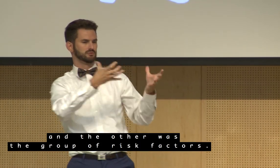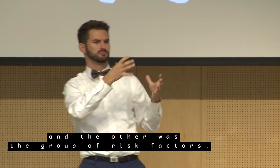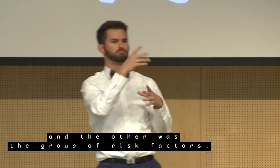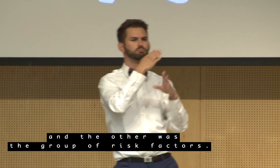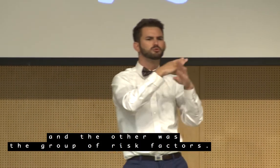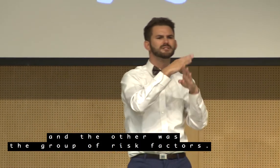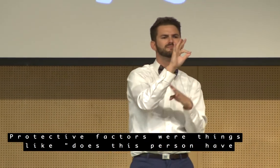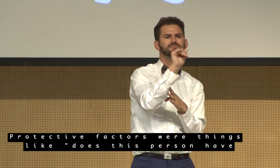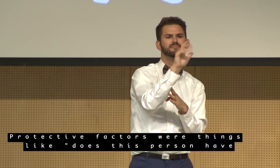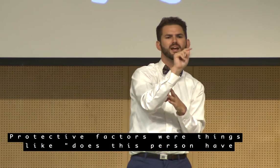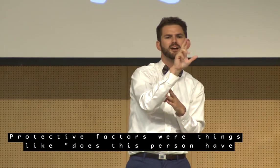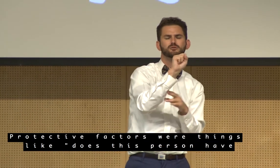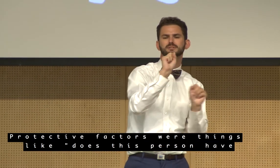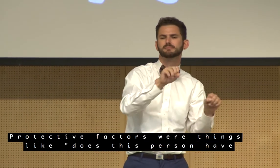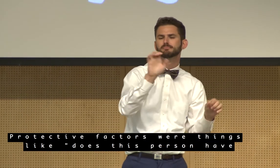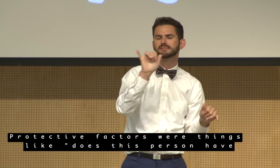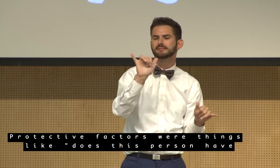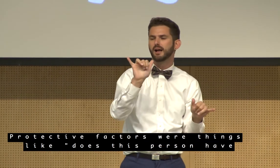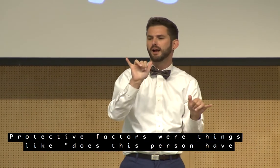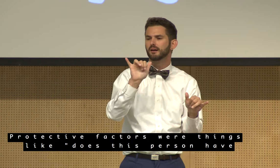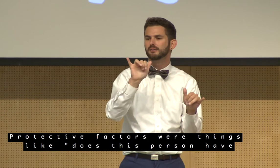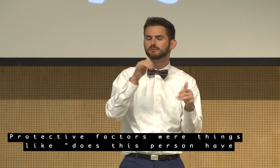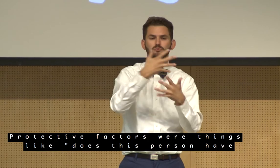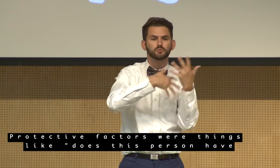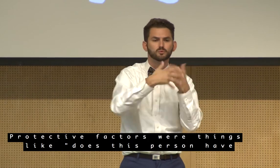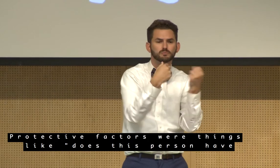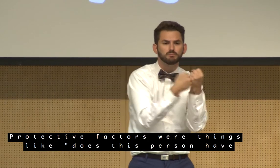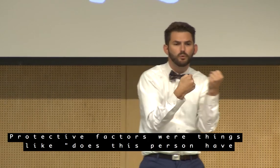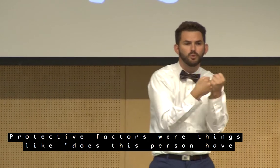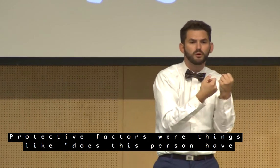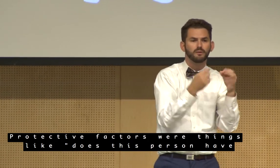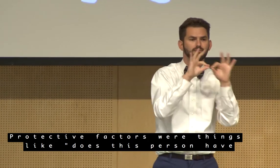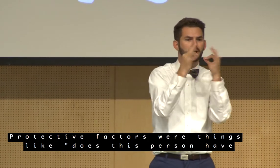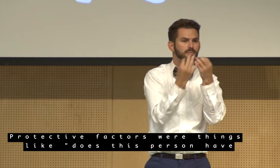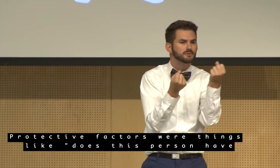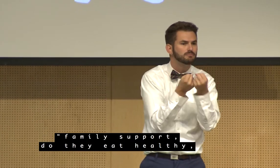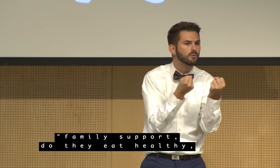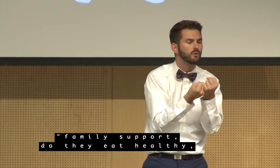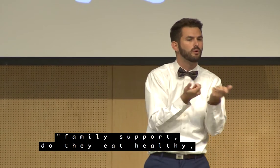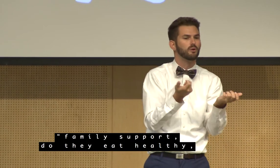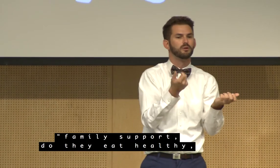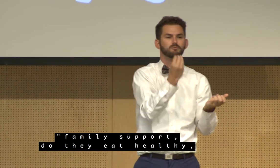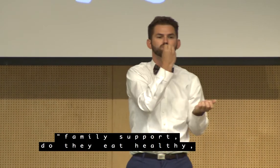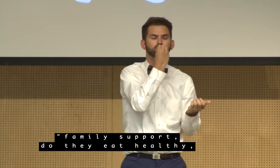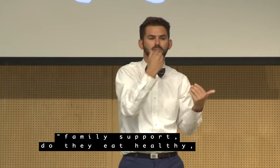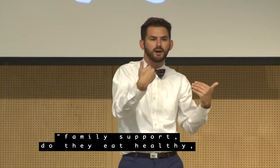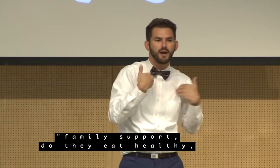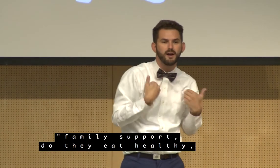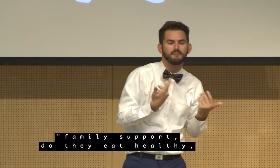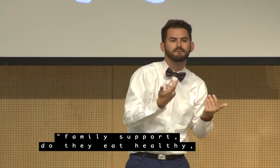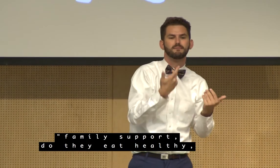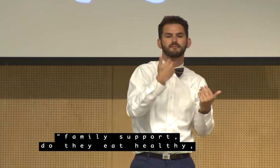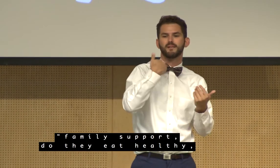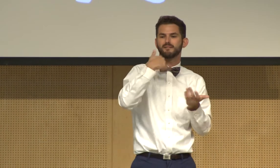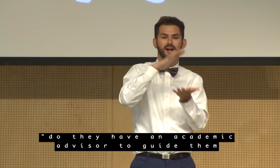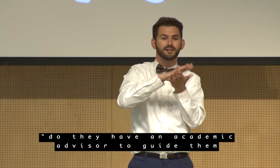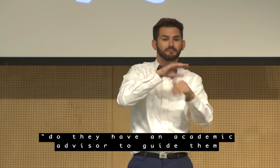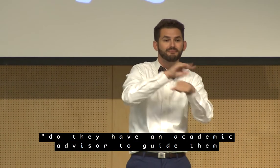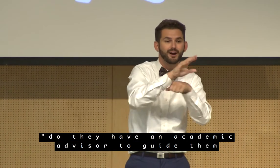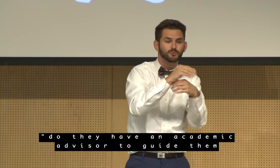factors. Protective factors were things like, does this person have family support? Do they eat healthy? Do they have an academic